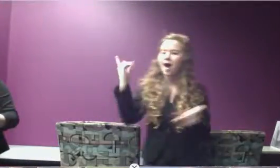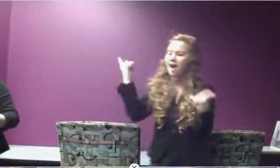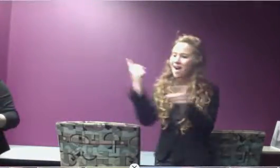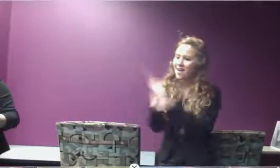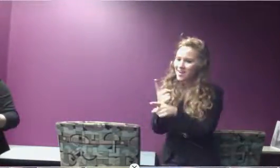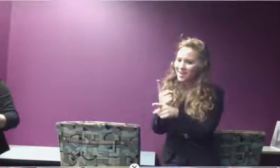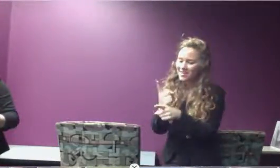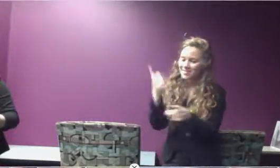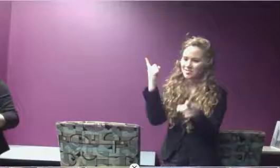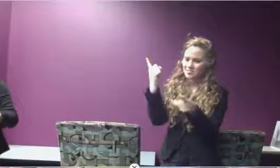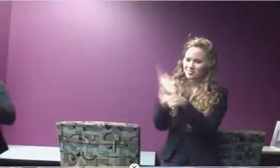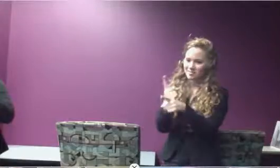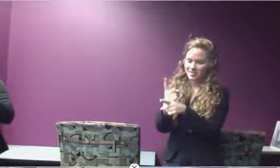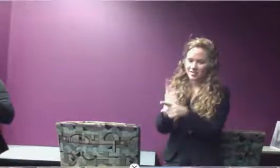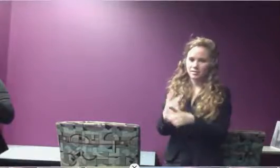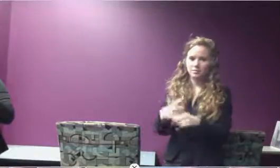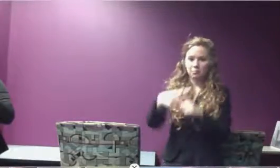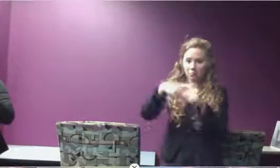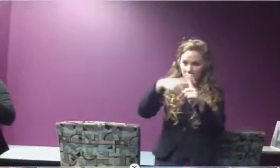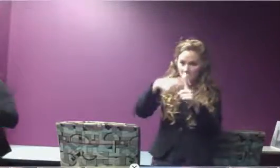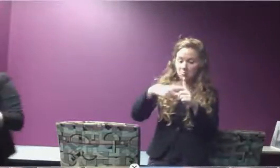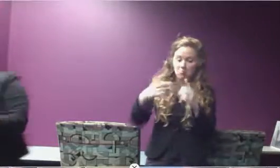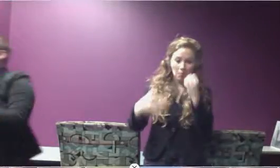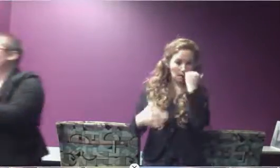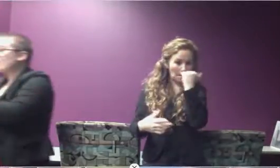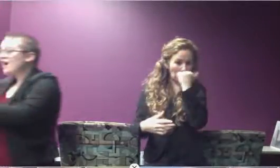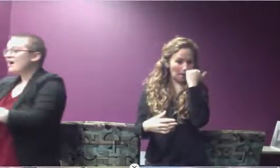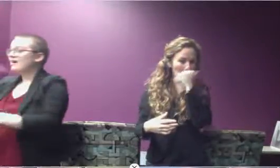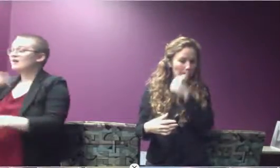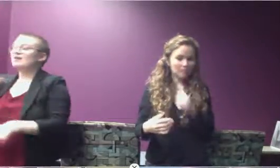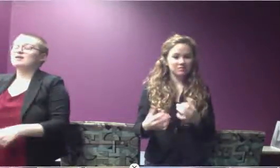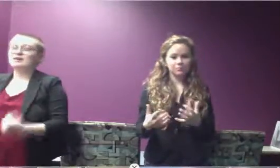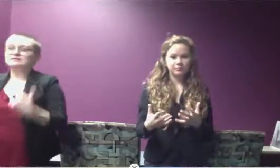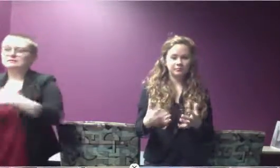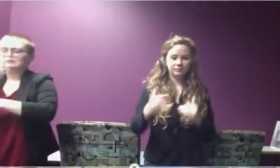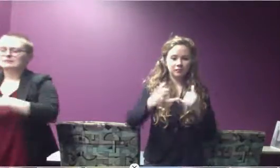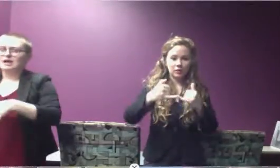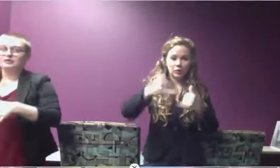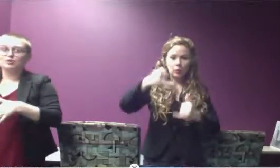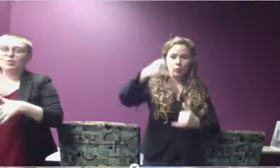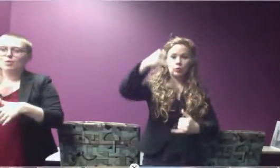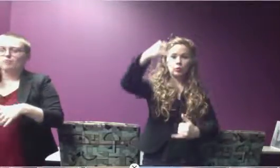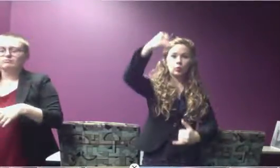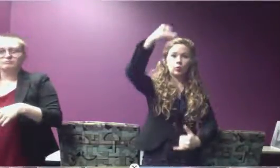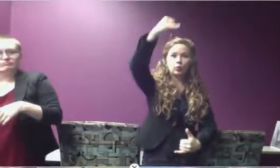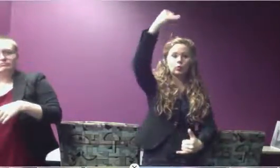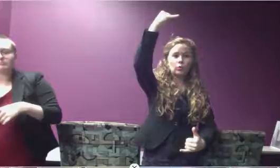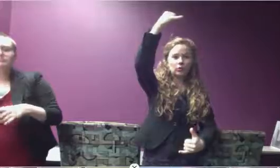The thermometer? Yes, right, okay. A thermometer.